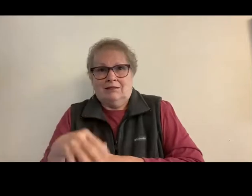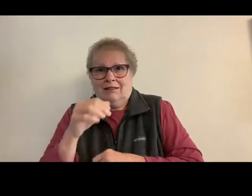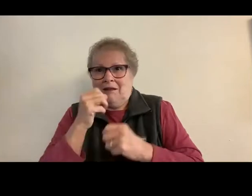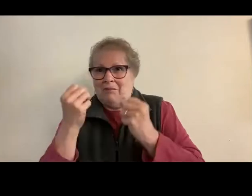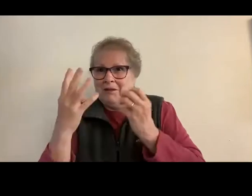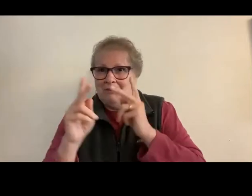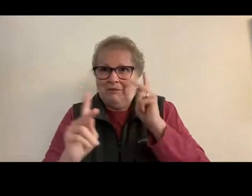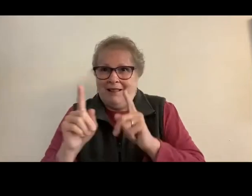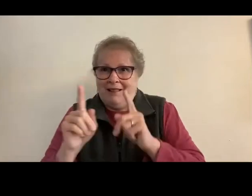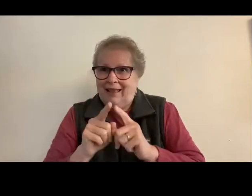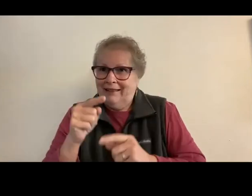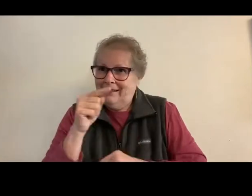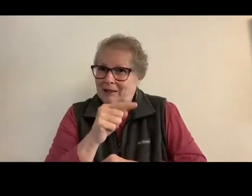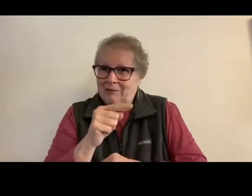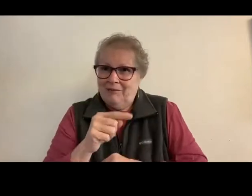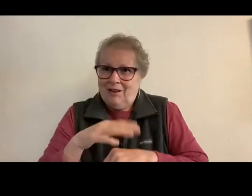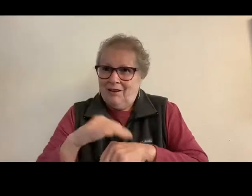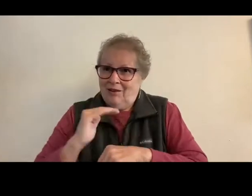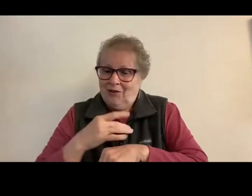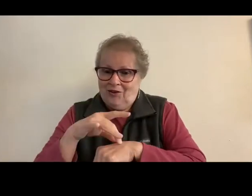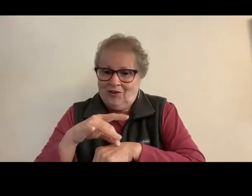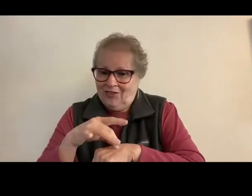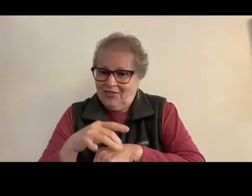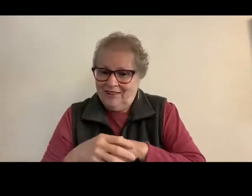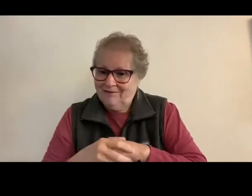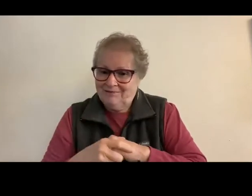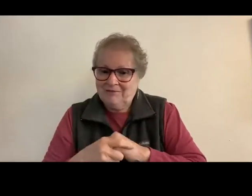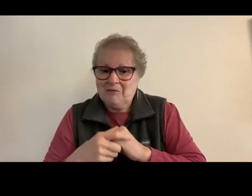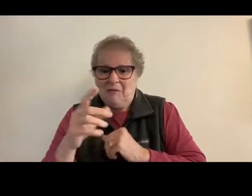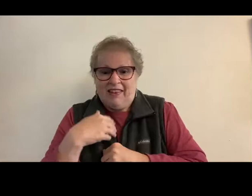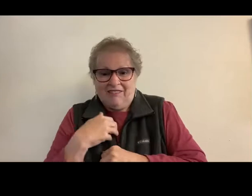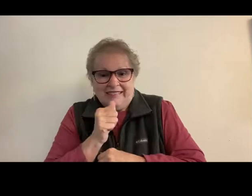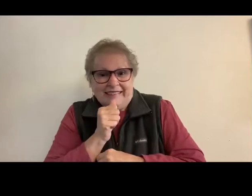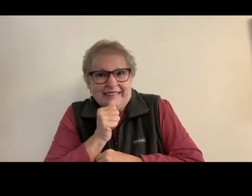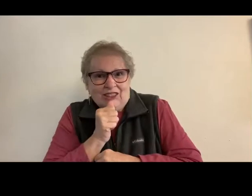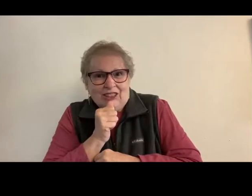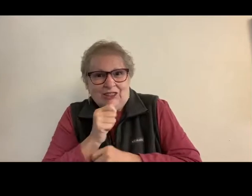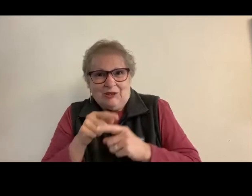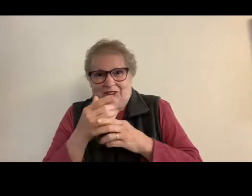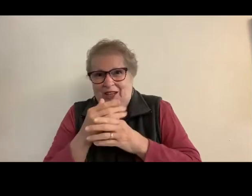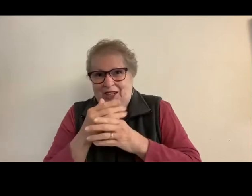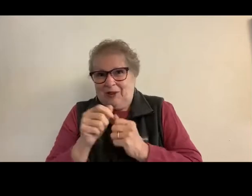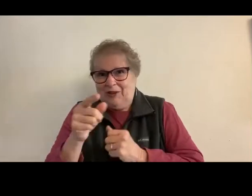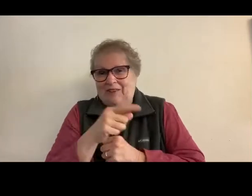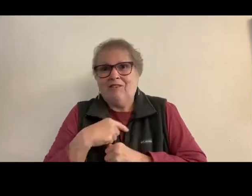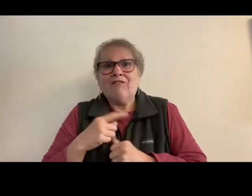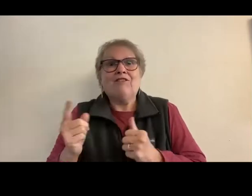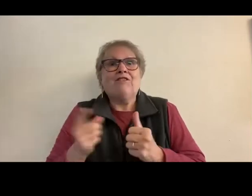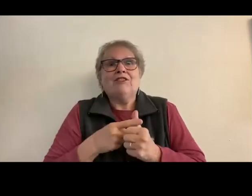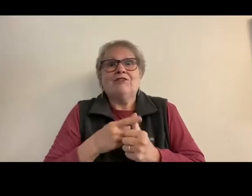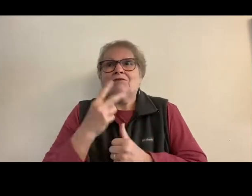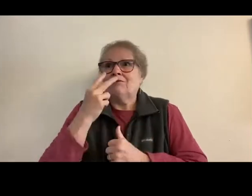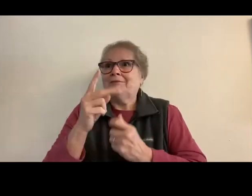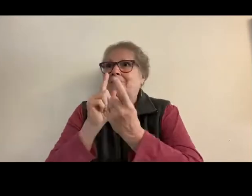Thank you. Not many people like him on earth today. I have a secret to share